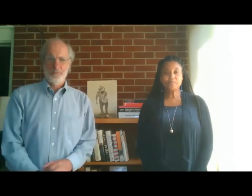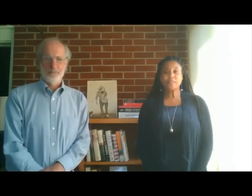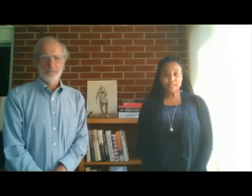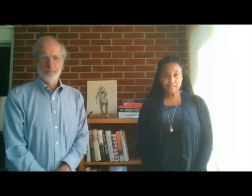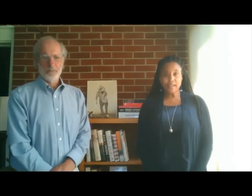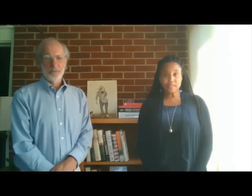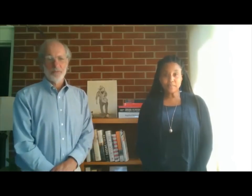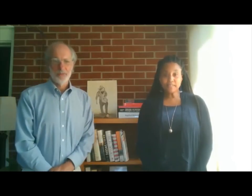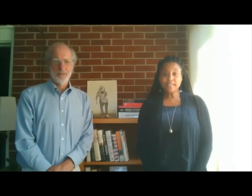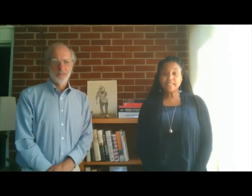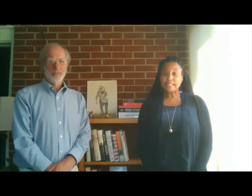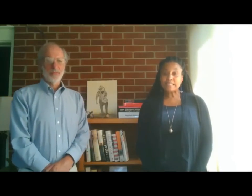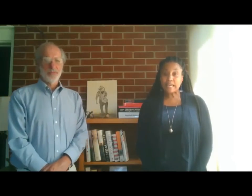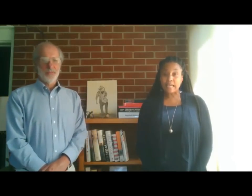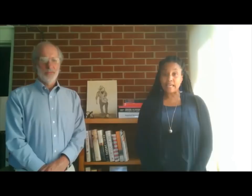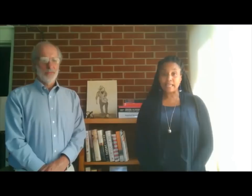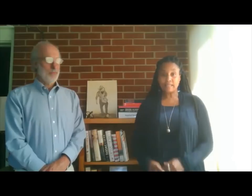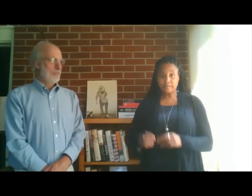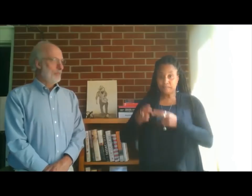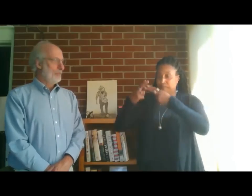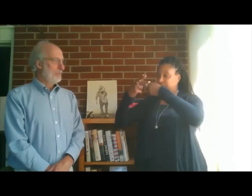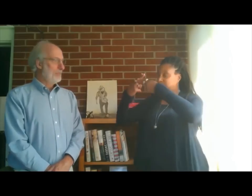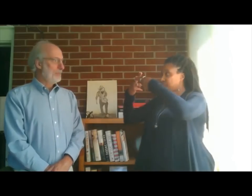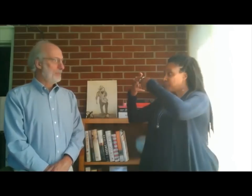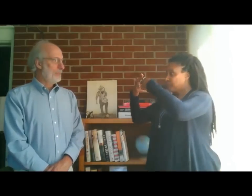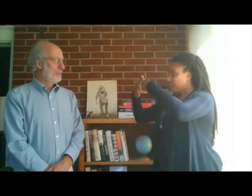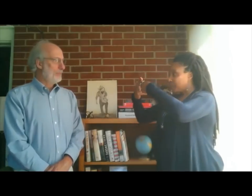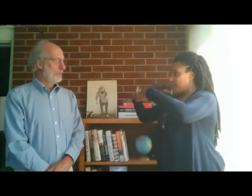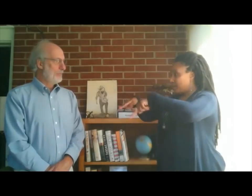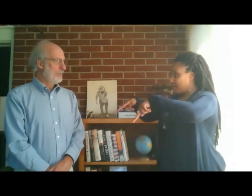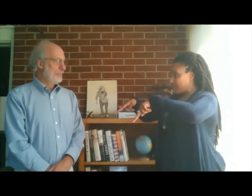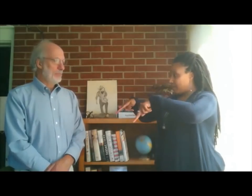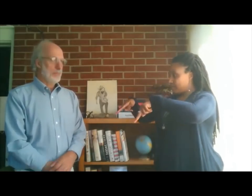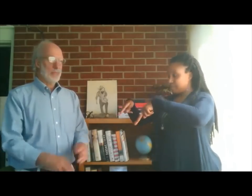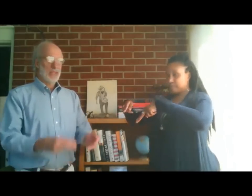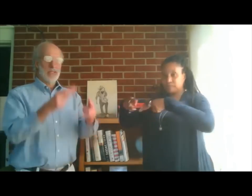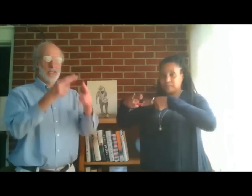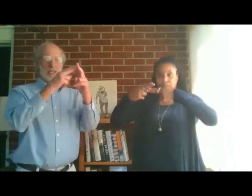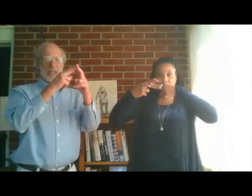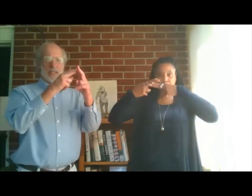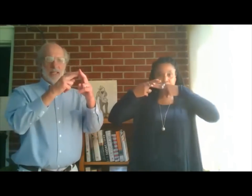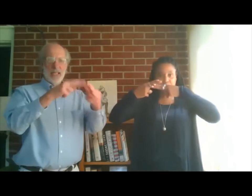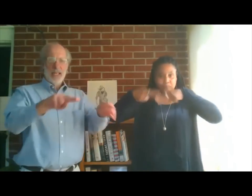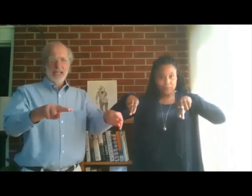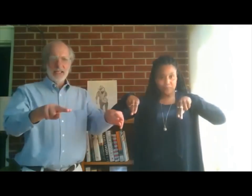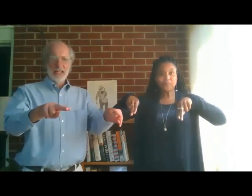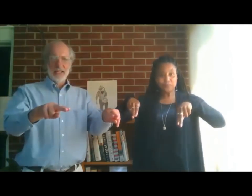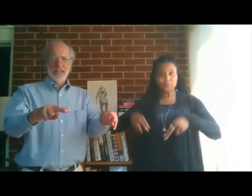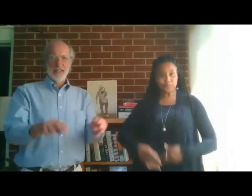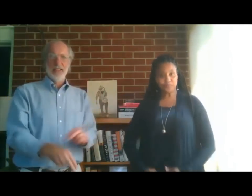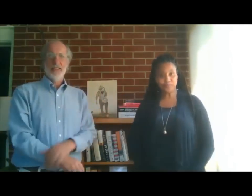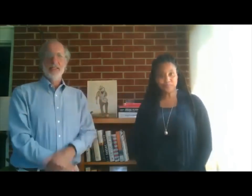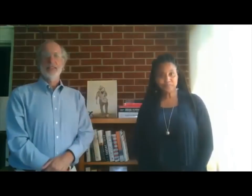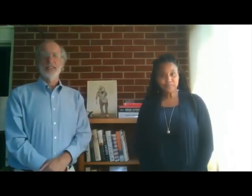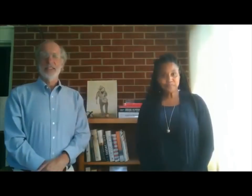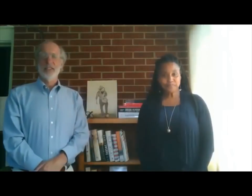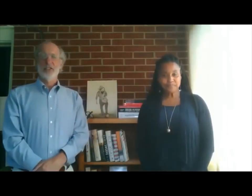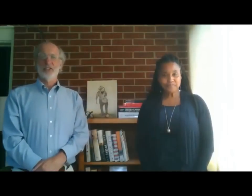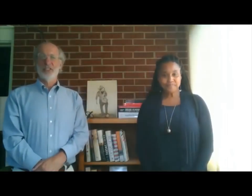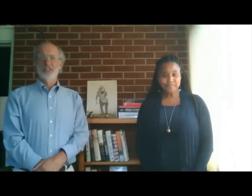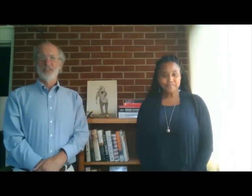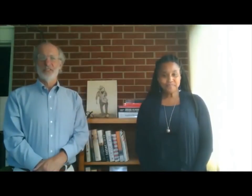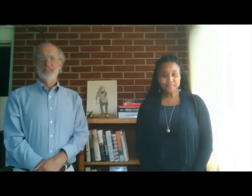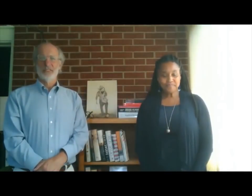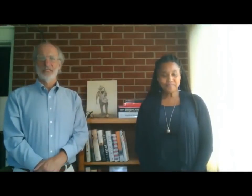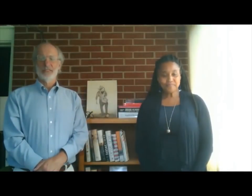Spoon. The next one is egg. Egg. Egg. Mhm. And